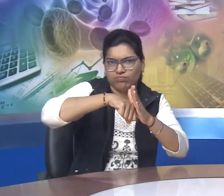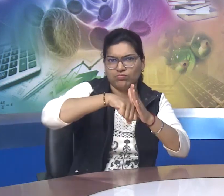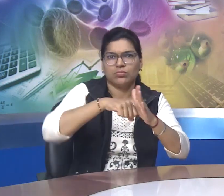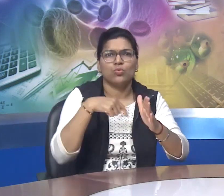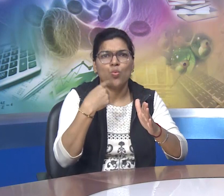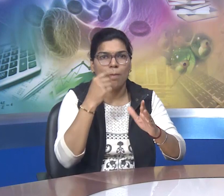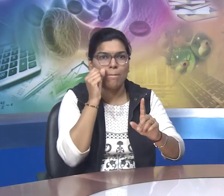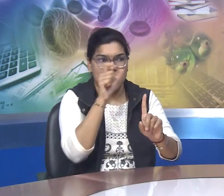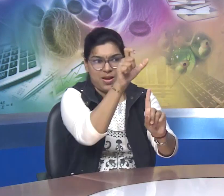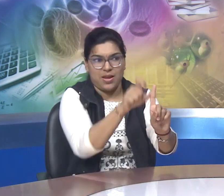by